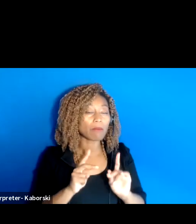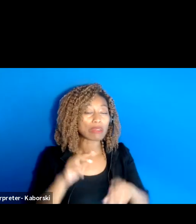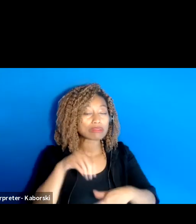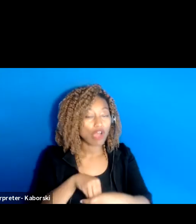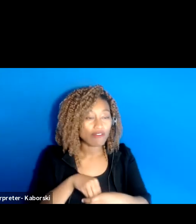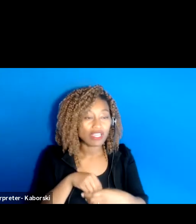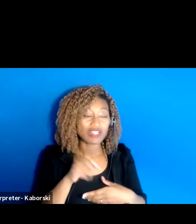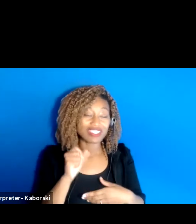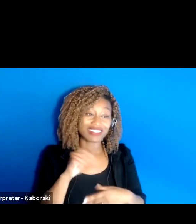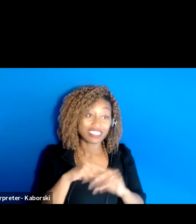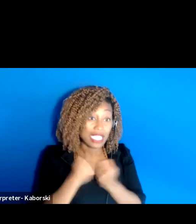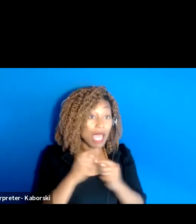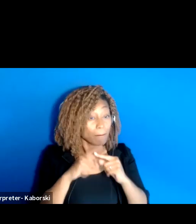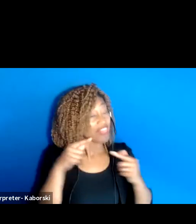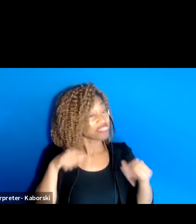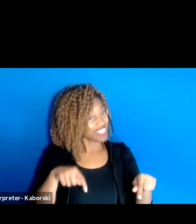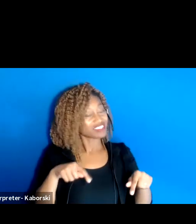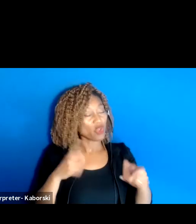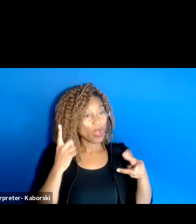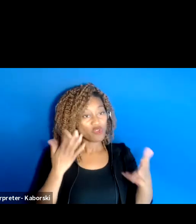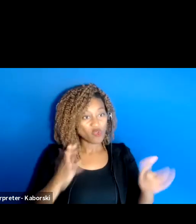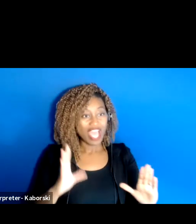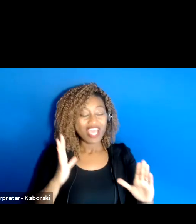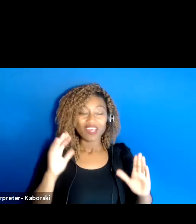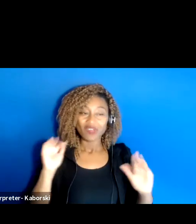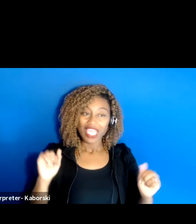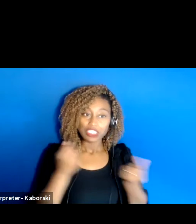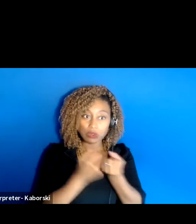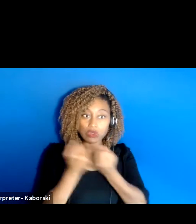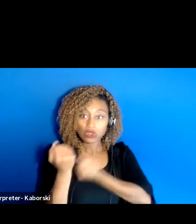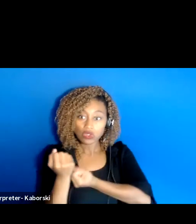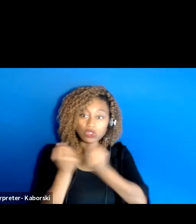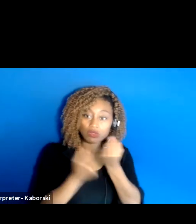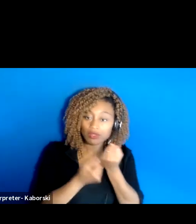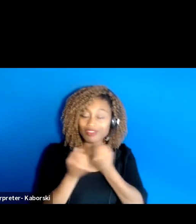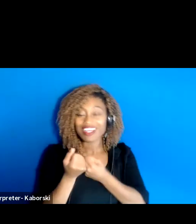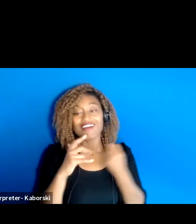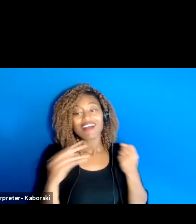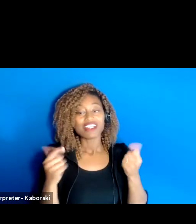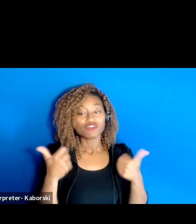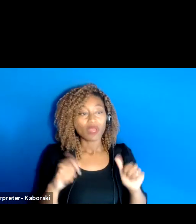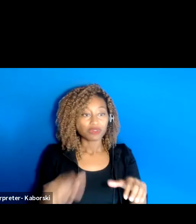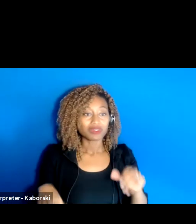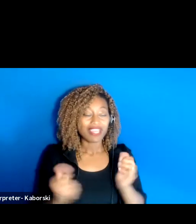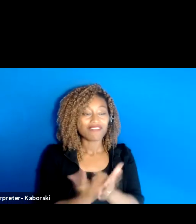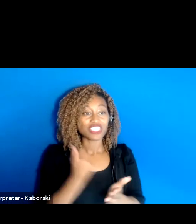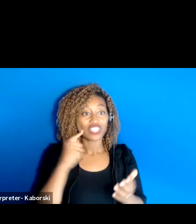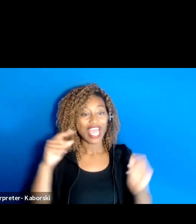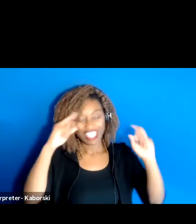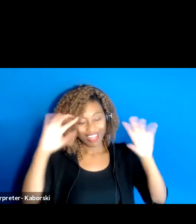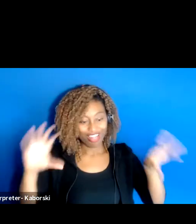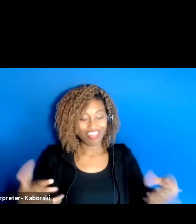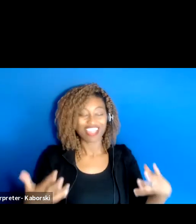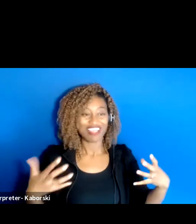this is really a way that we can coordinate and take advantage of the collective intelligence of